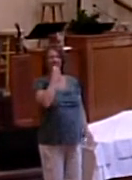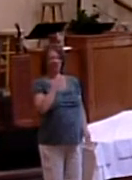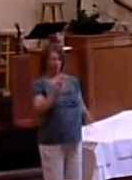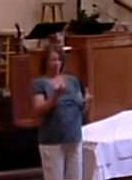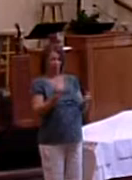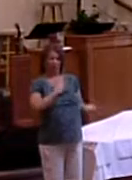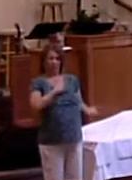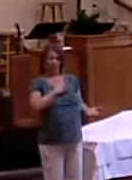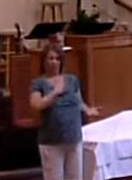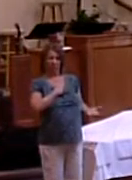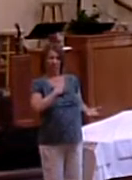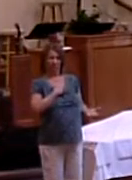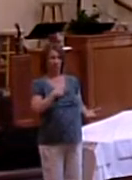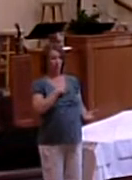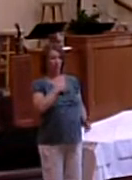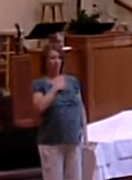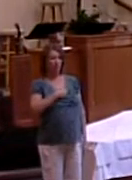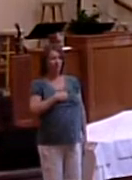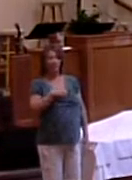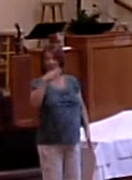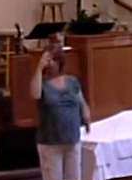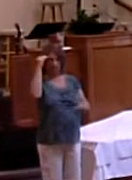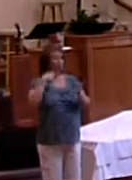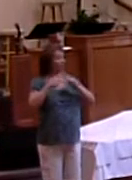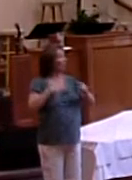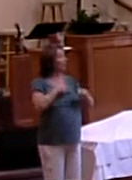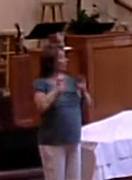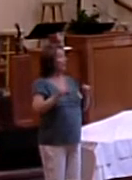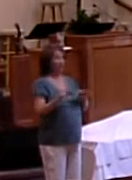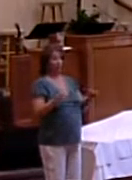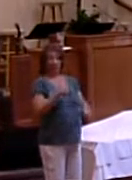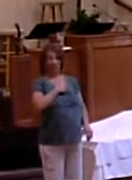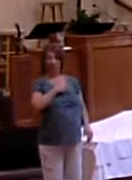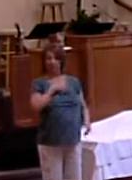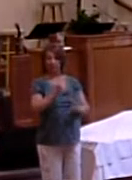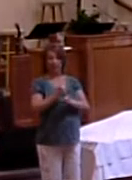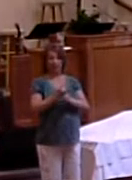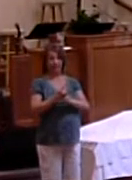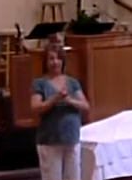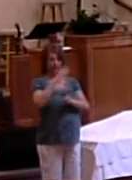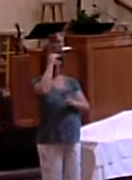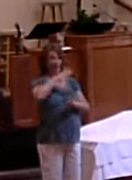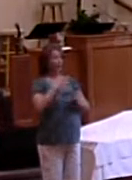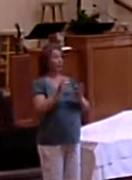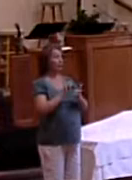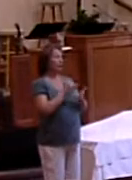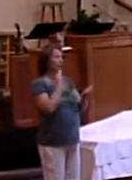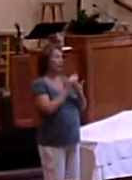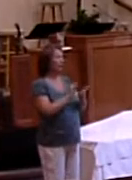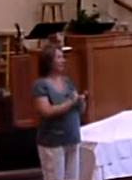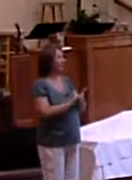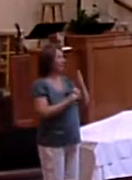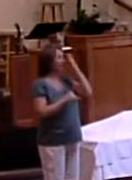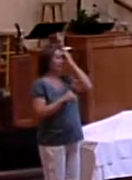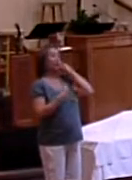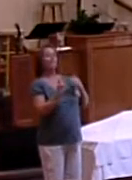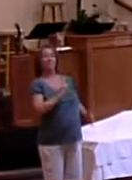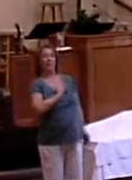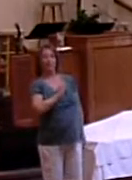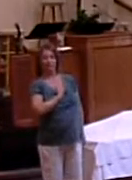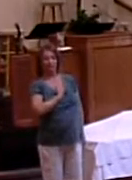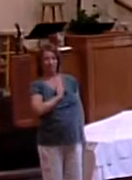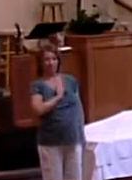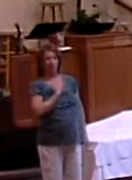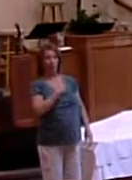we think we can do it by ourselves. Guys, we can do it by ourselves, right? We are really good at doing it by ourselves. We can